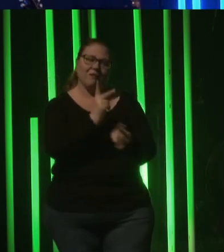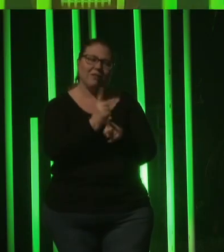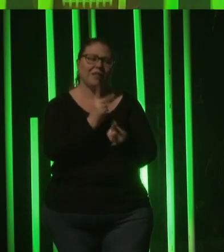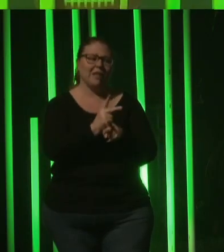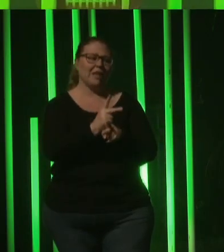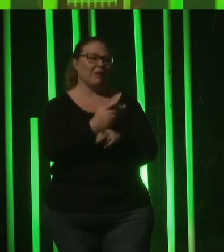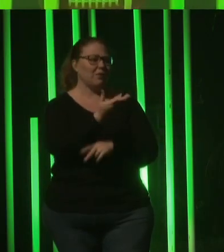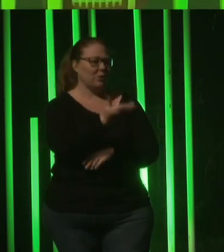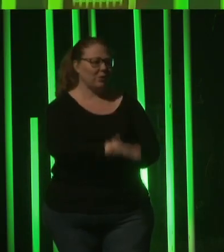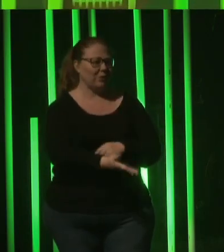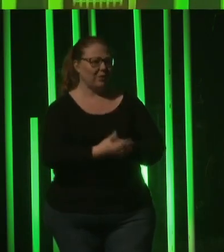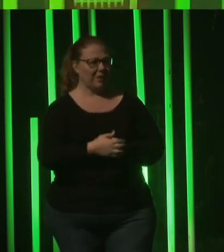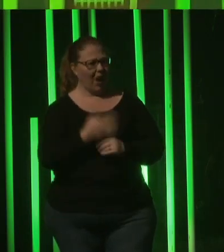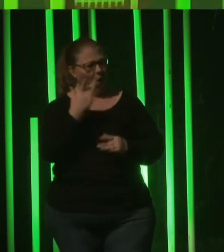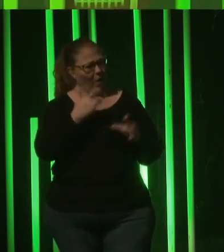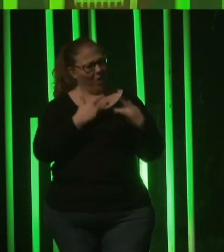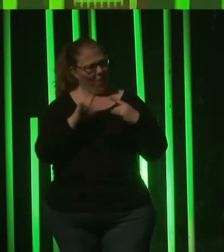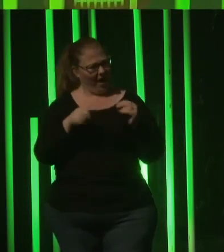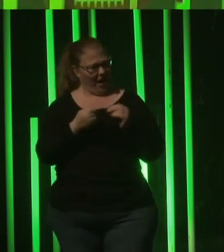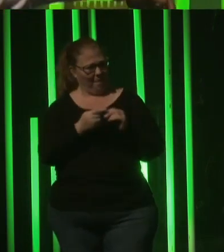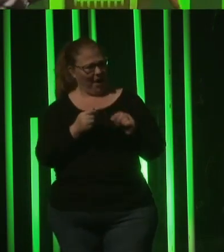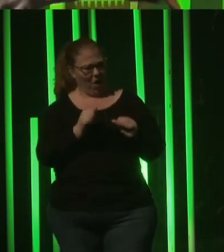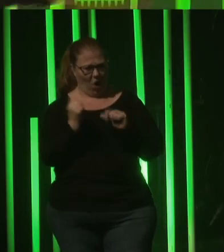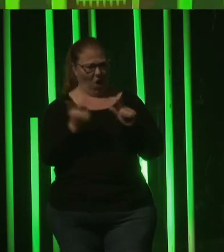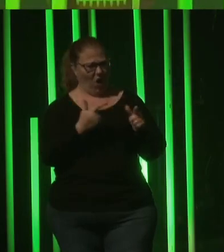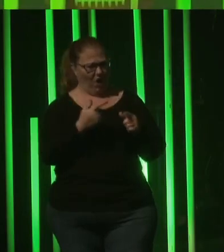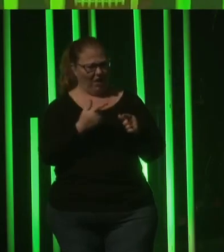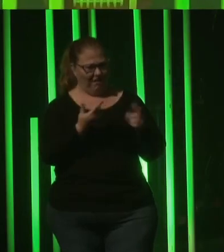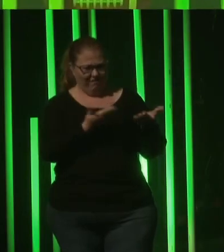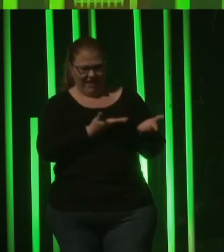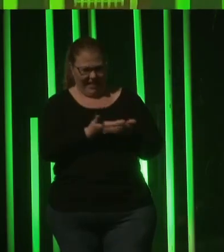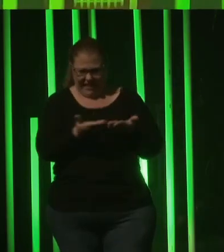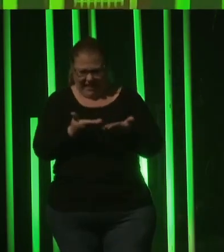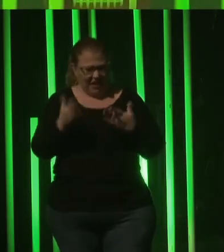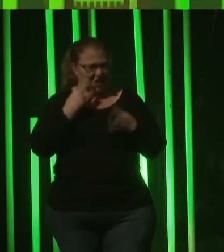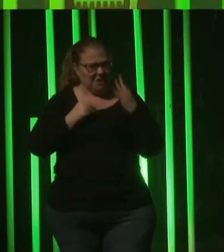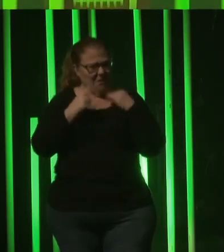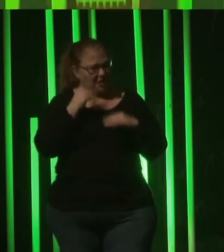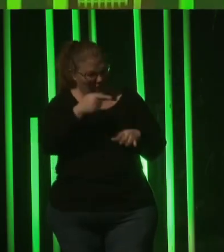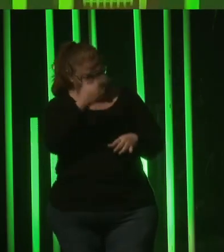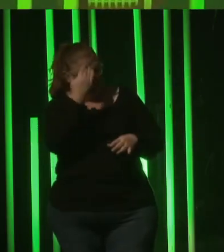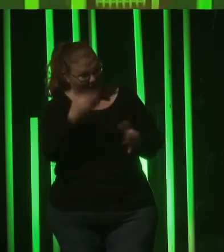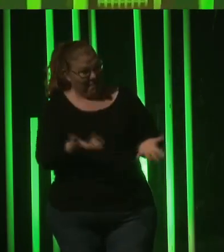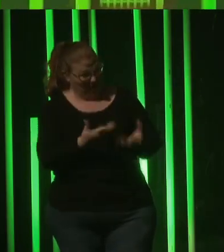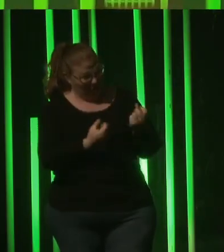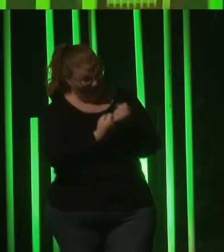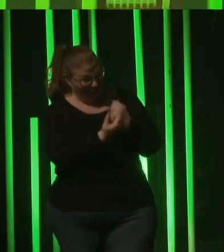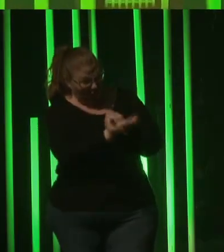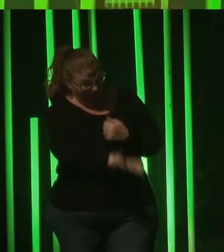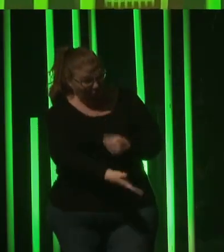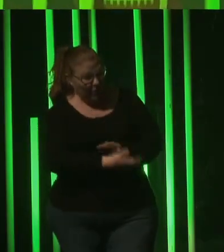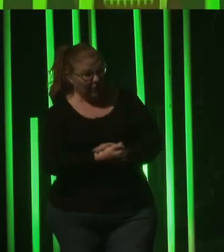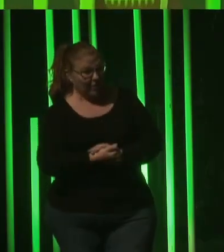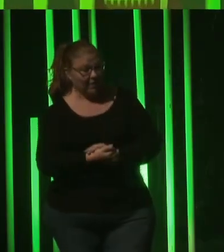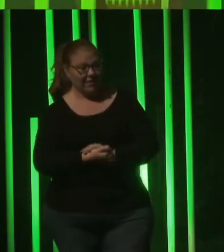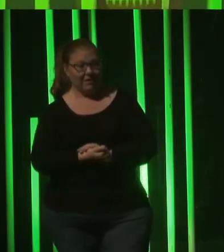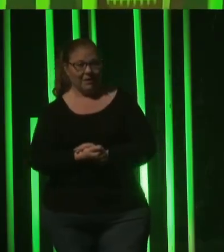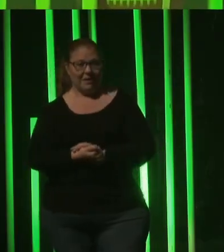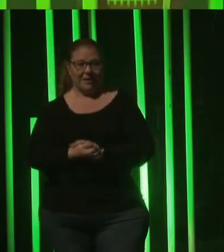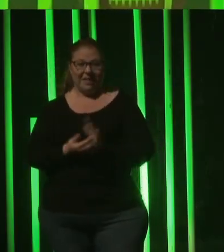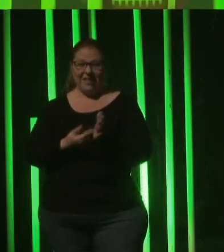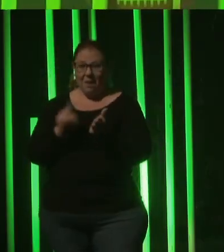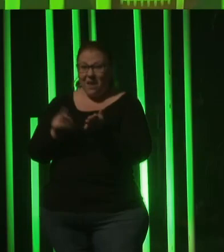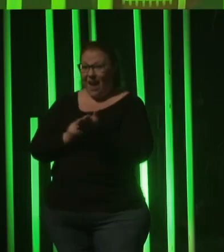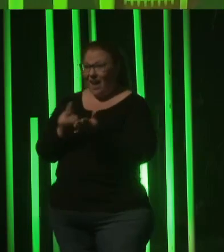you. Why are you worried about all this stuff you're going through? Don't you know that I'm here for you? And every once in a